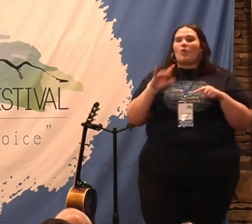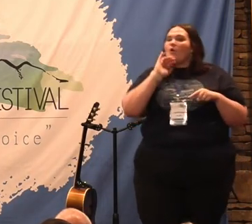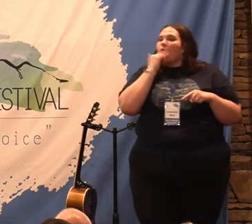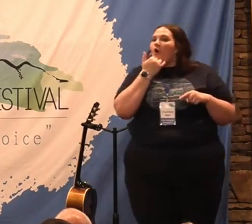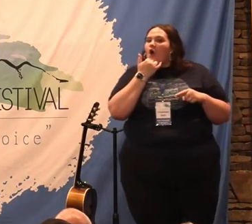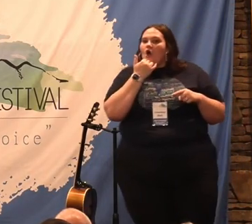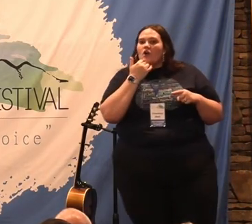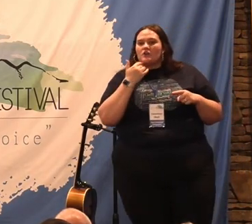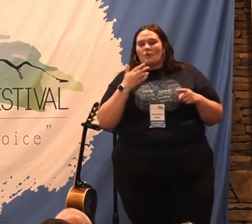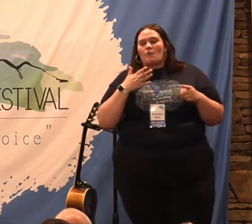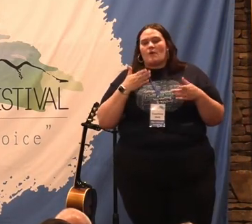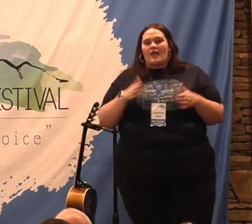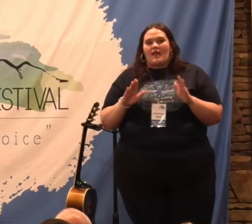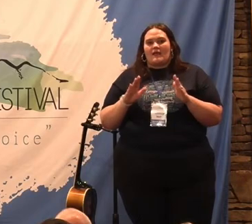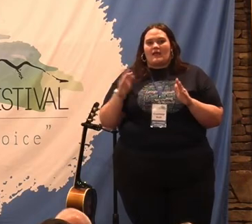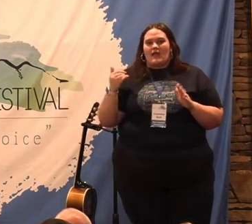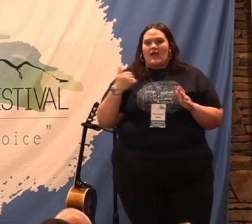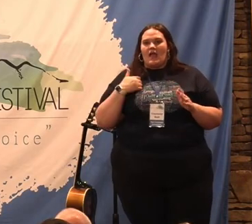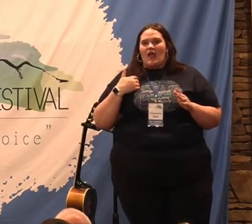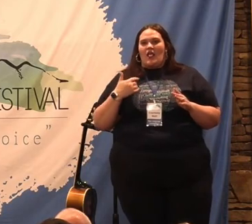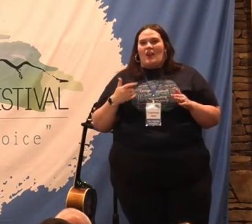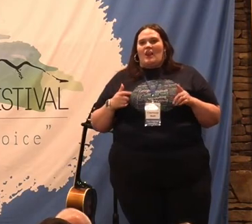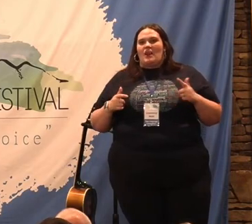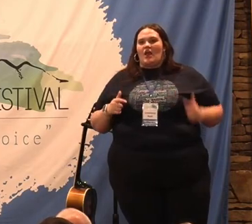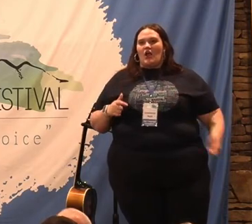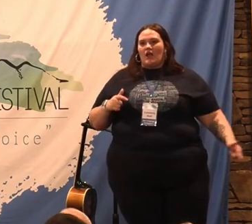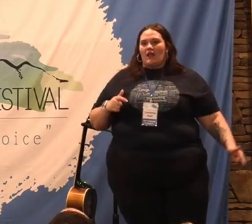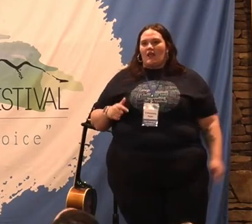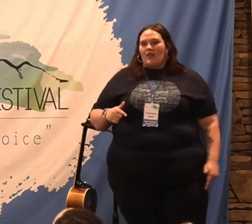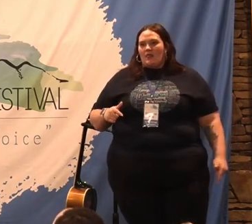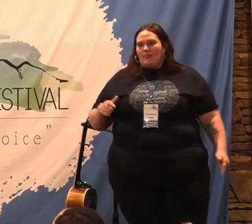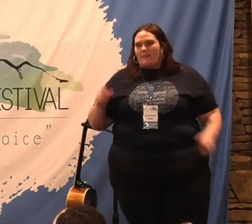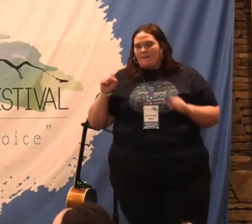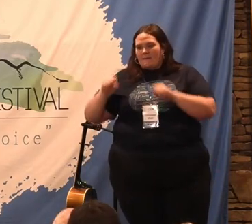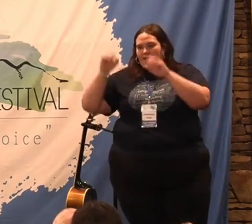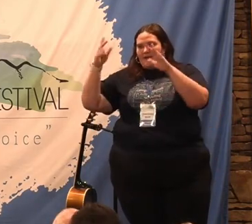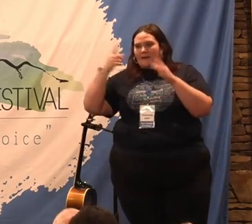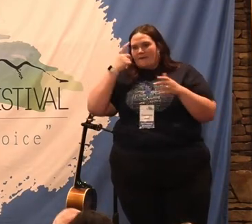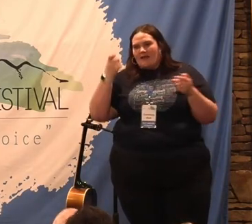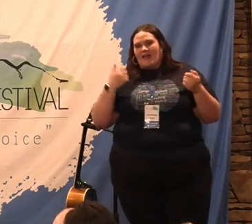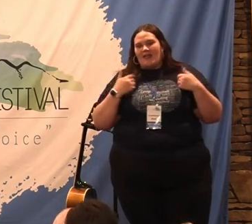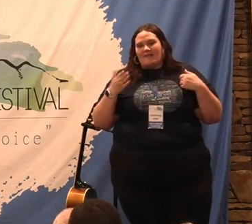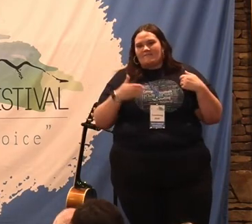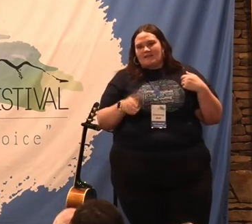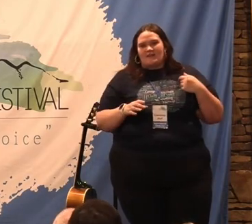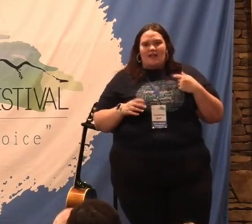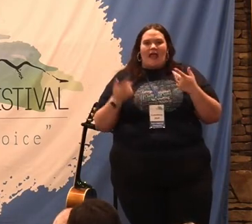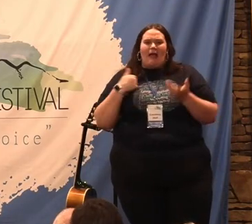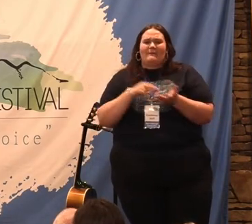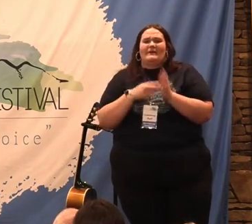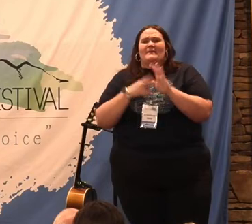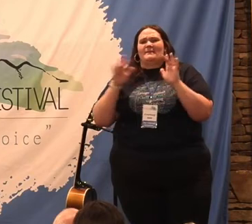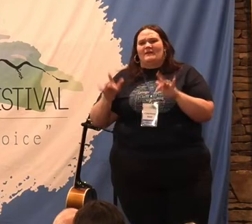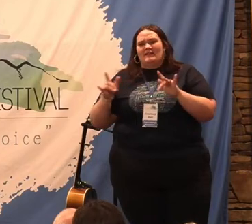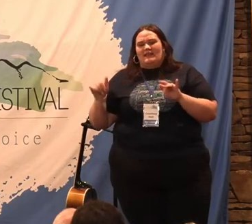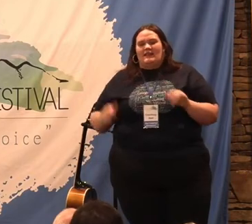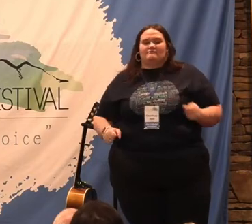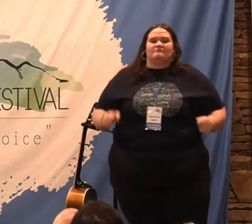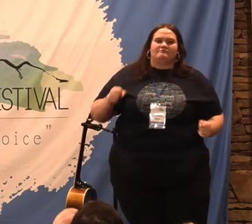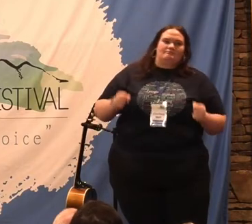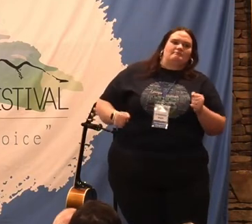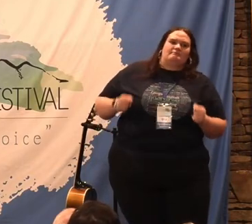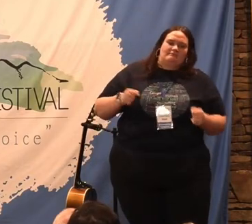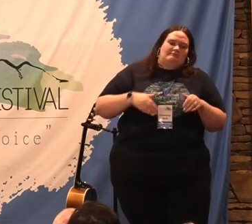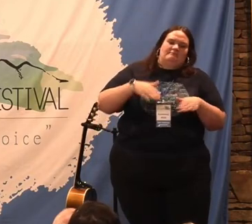direction, so it had its long leg against the mountain and its short leg on the outside, plus it had the fish between its horns. I mean, the poor thing, really, it was kind of hobbling